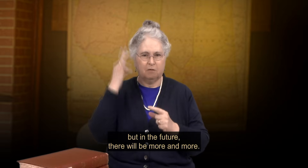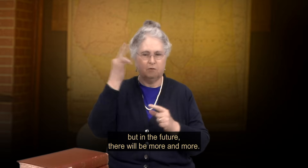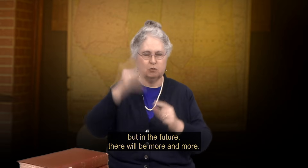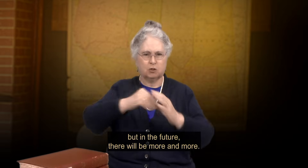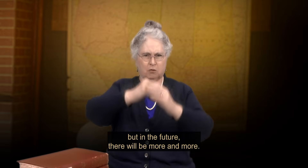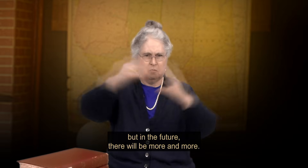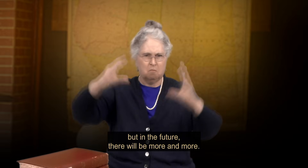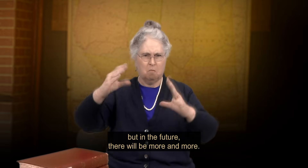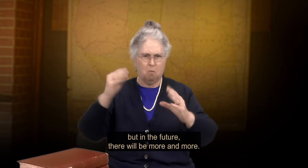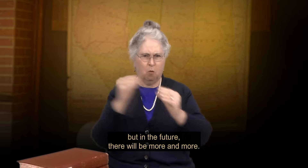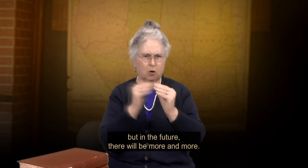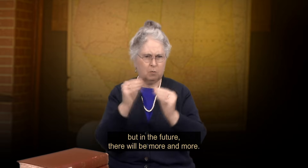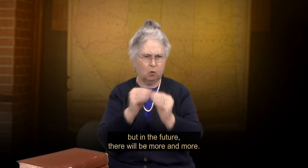in the future, there will be more and more.